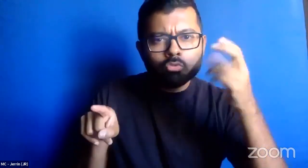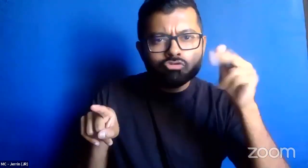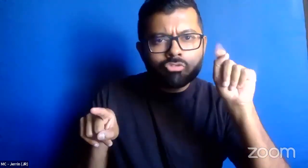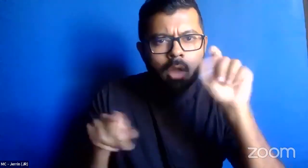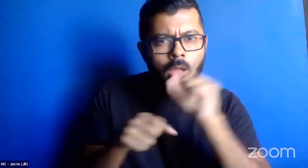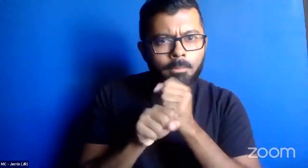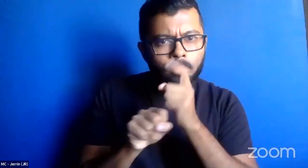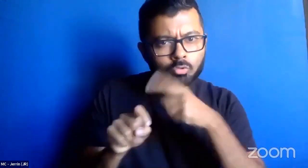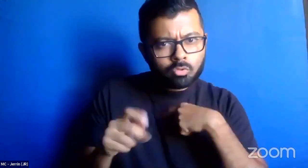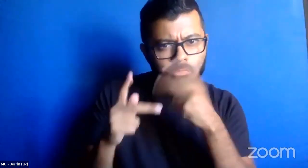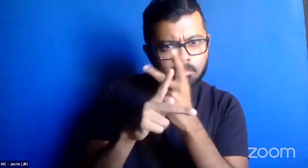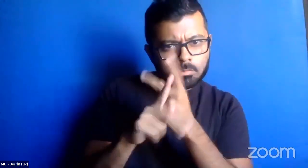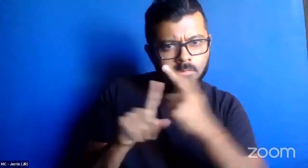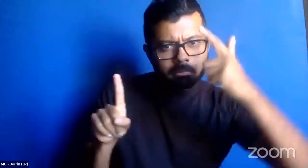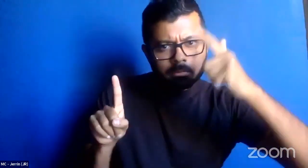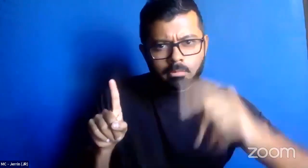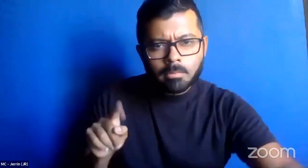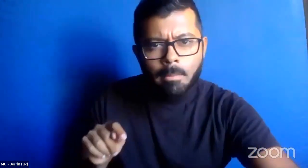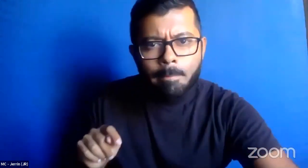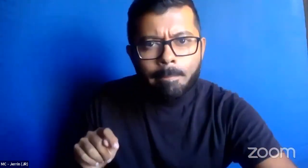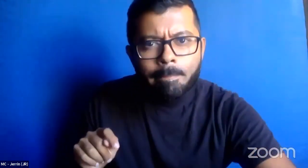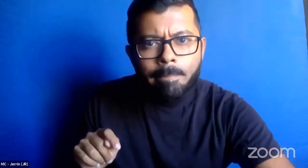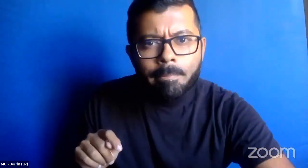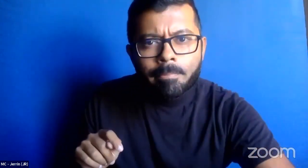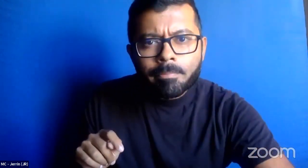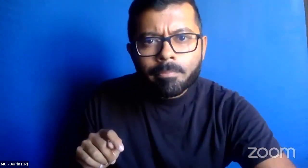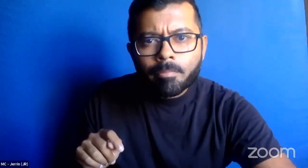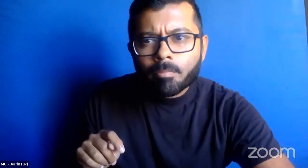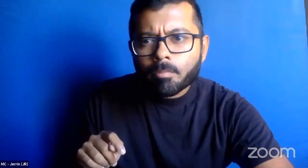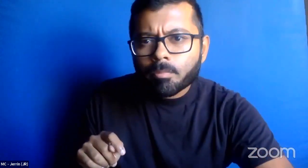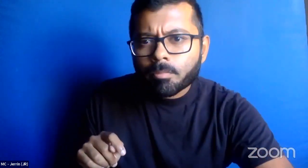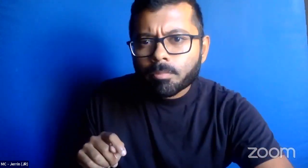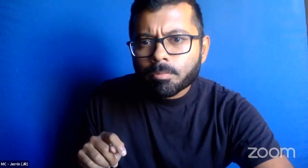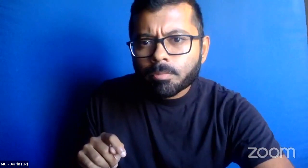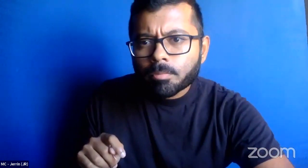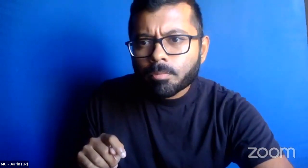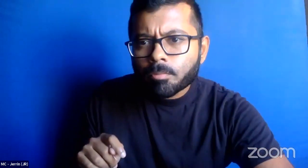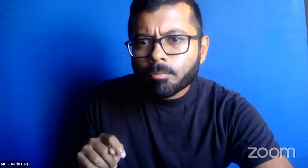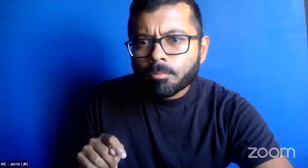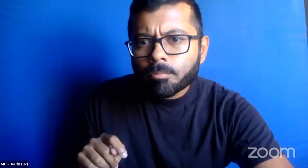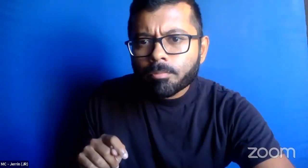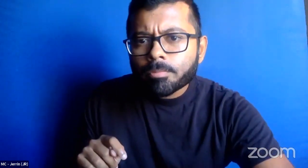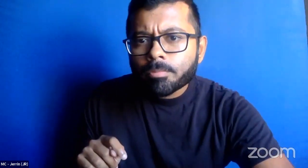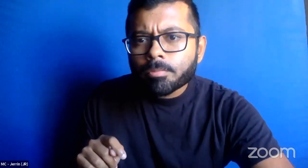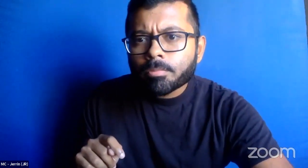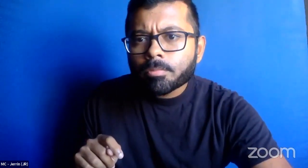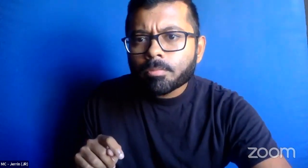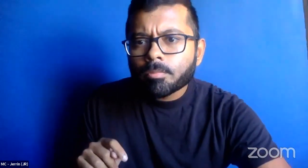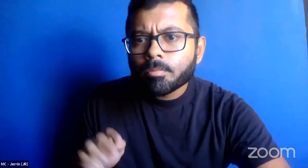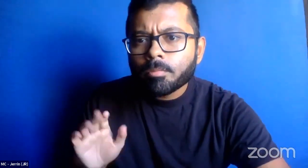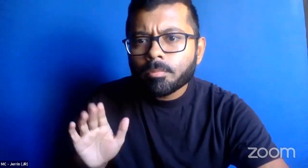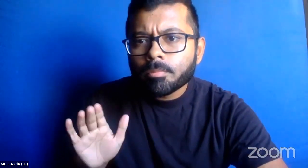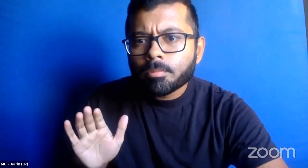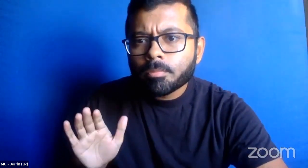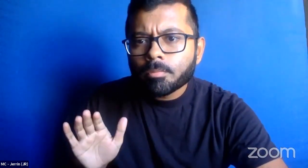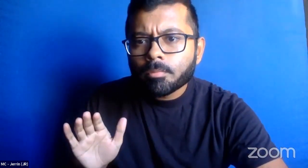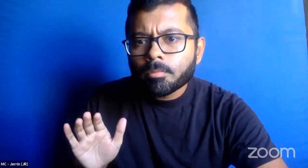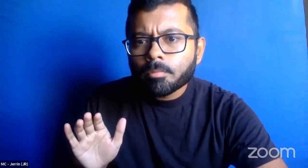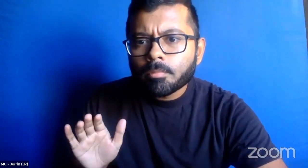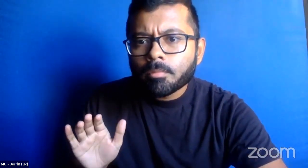comment. I do want to take a look at my chat to make sure I follow the order that the comments are